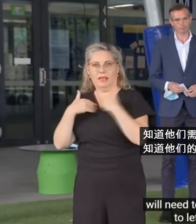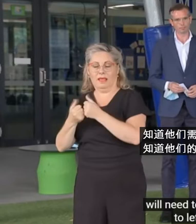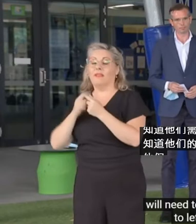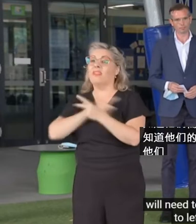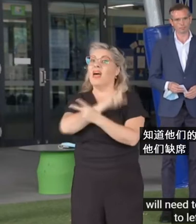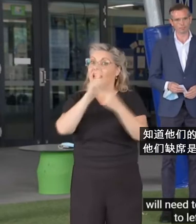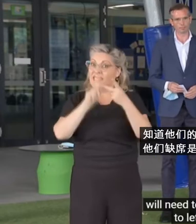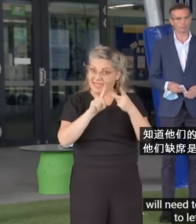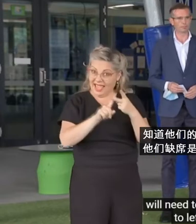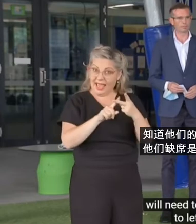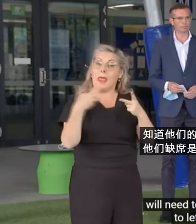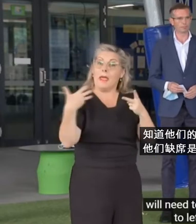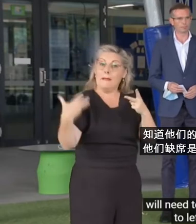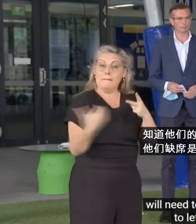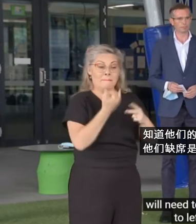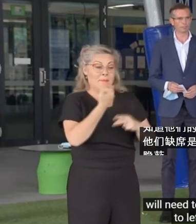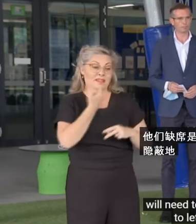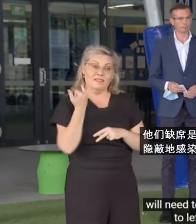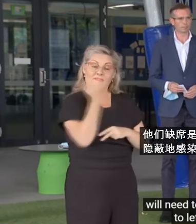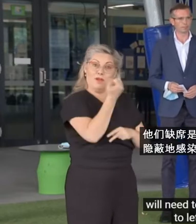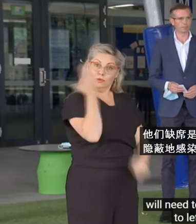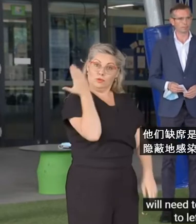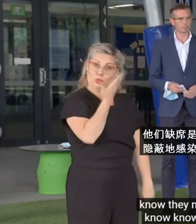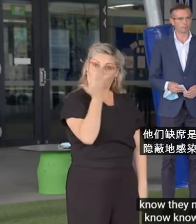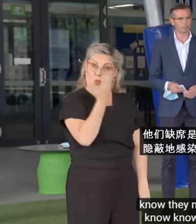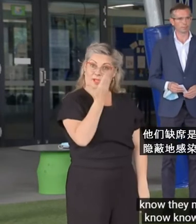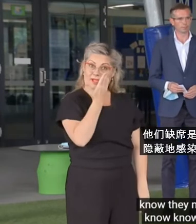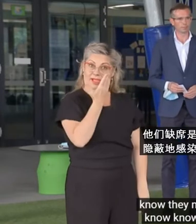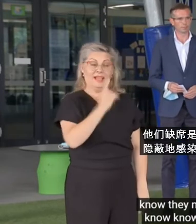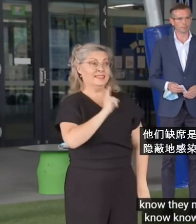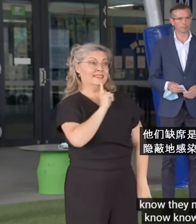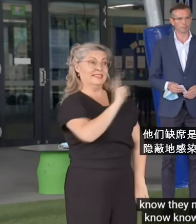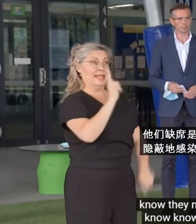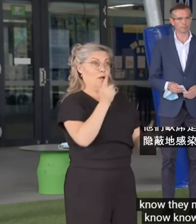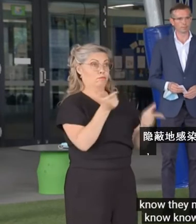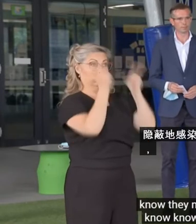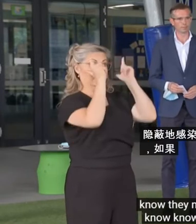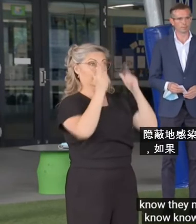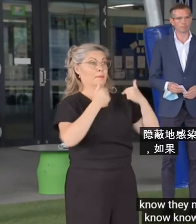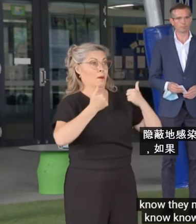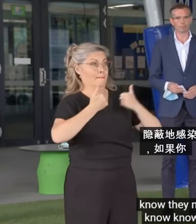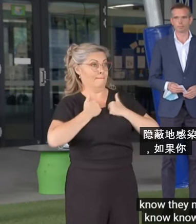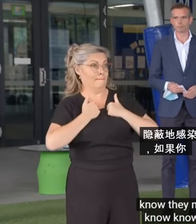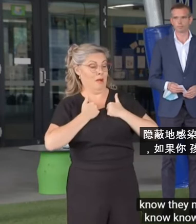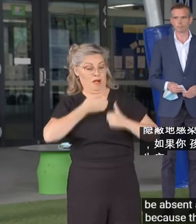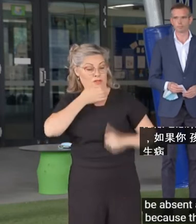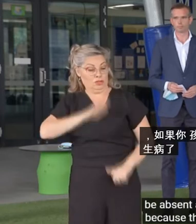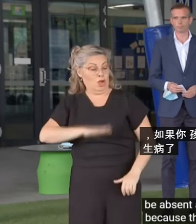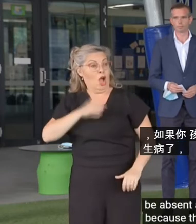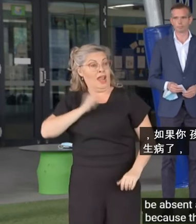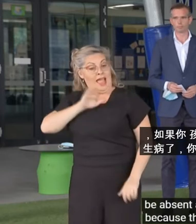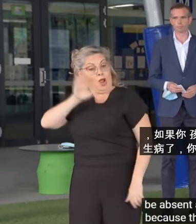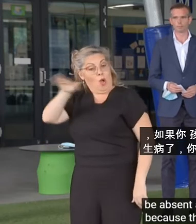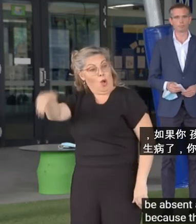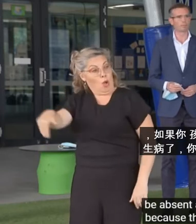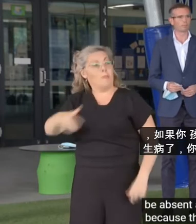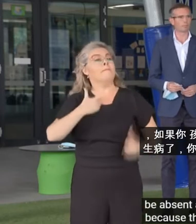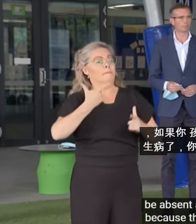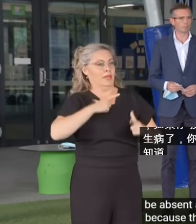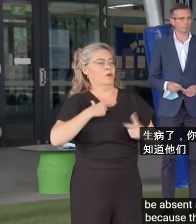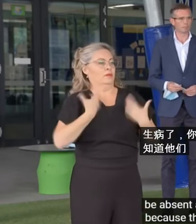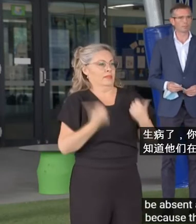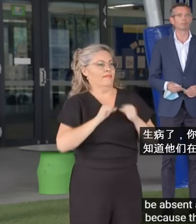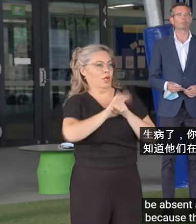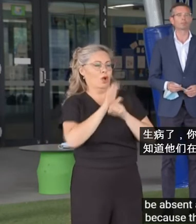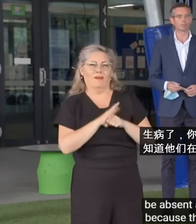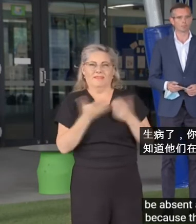be absent, and they are absent because they have contracted COVID. And again, this is what parents do each and every day. If your children are sick, you have to let your school